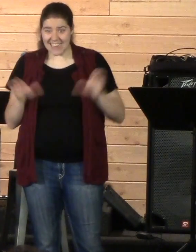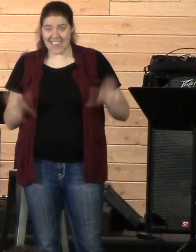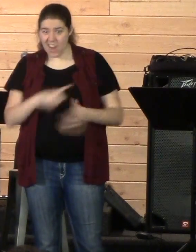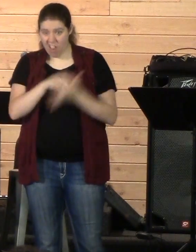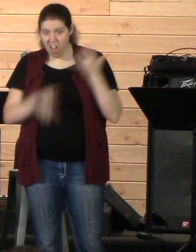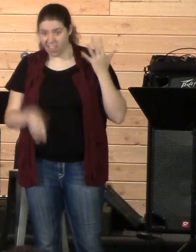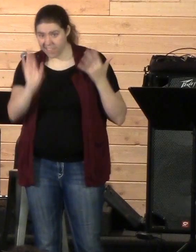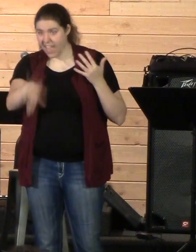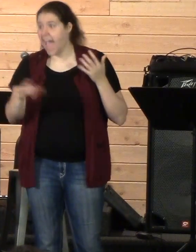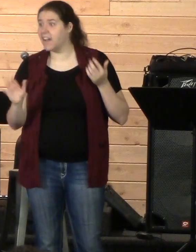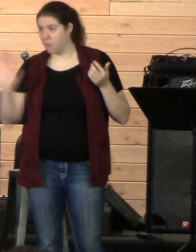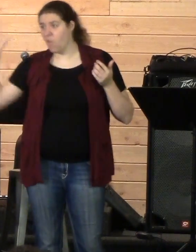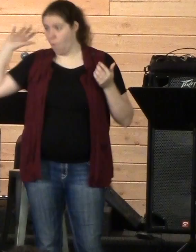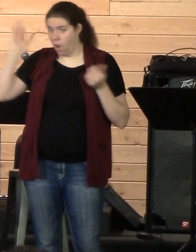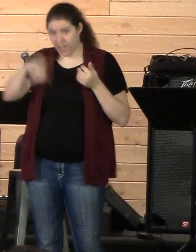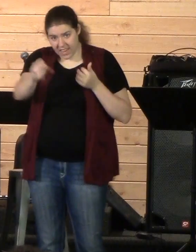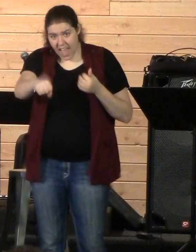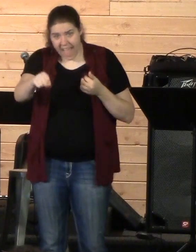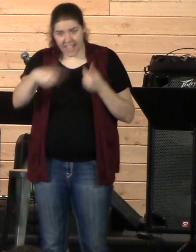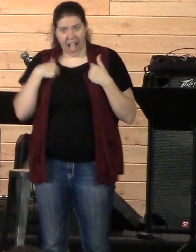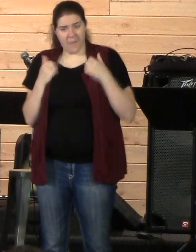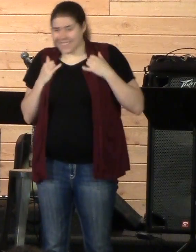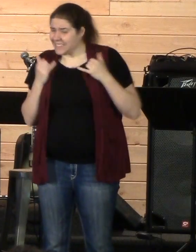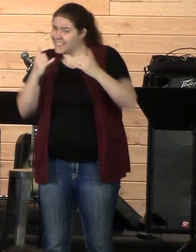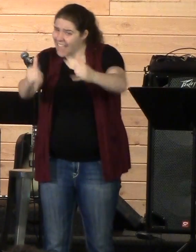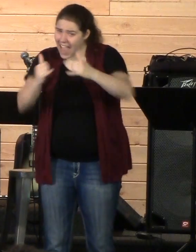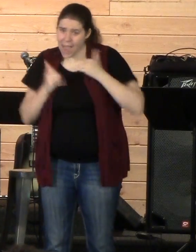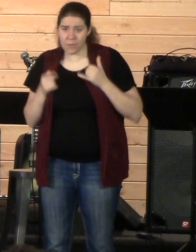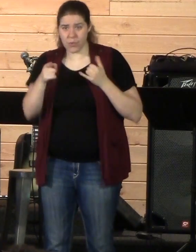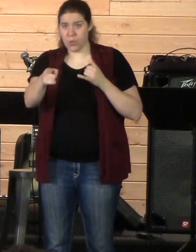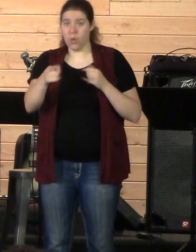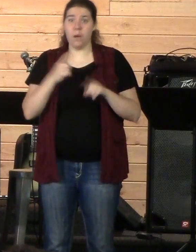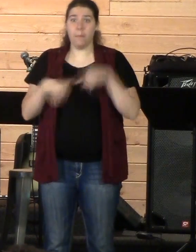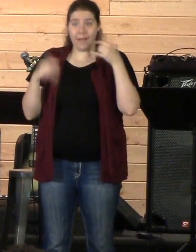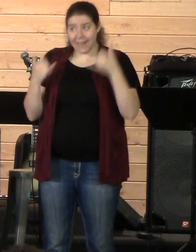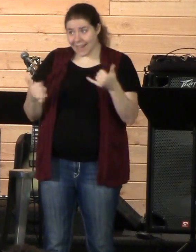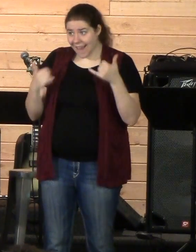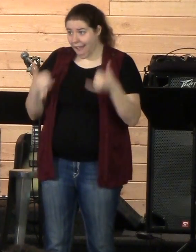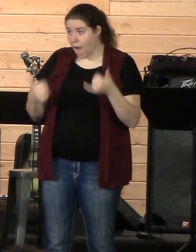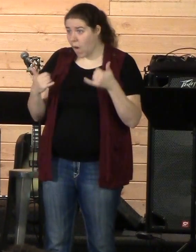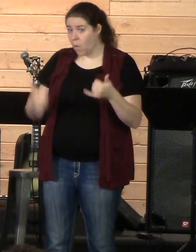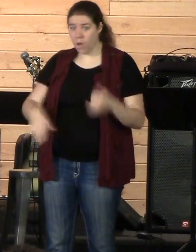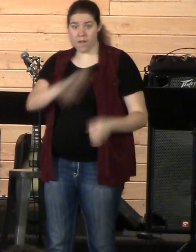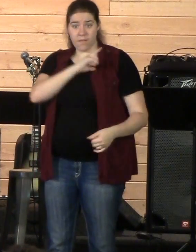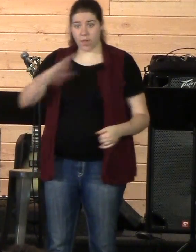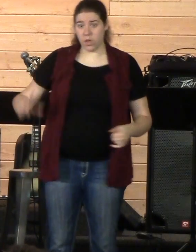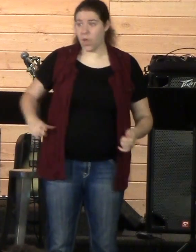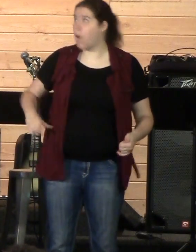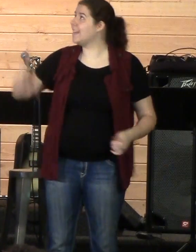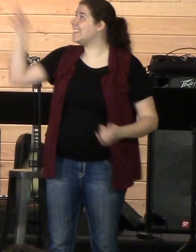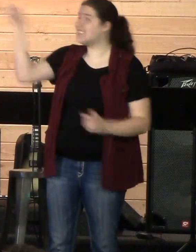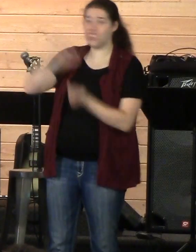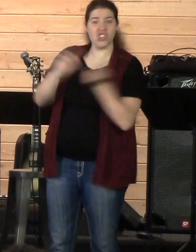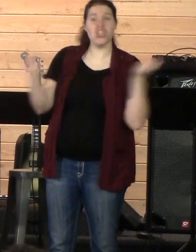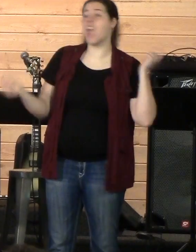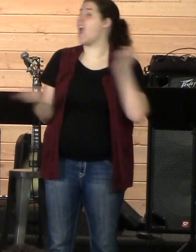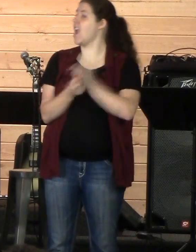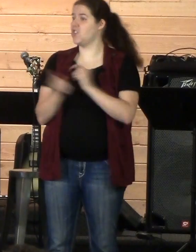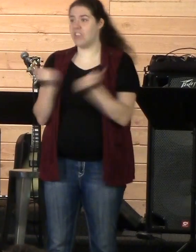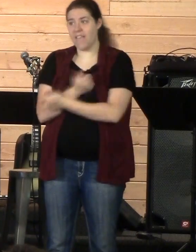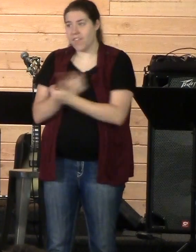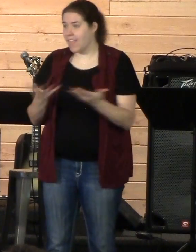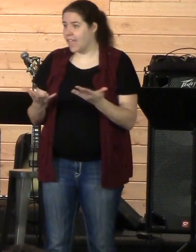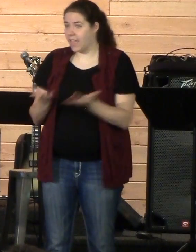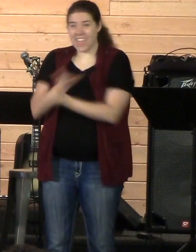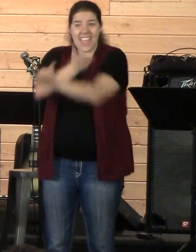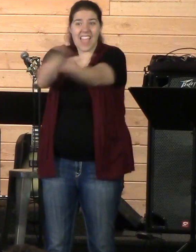now the Lord has changed the game. He's letting everybody into the church, into